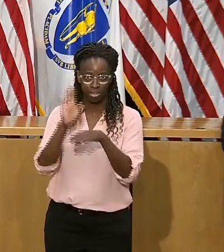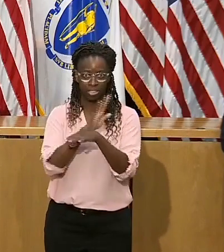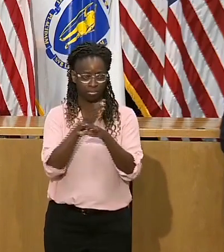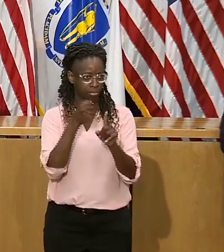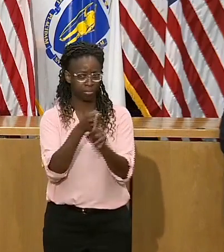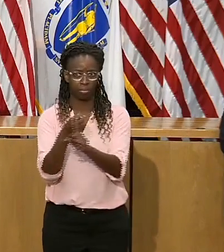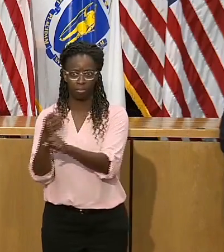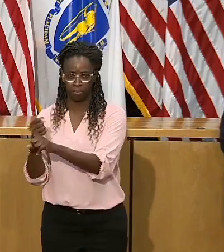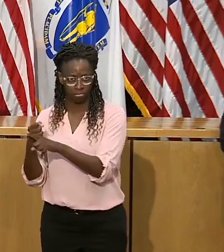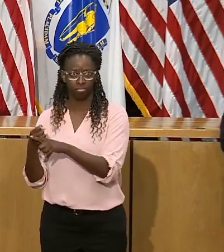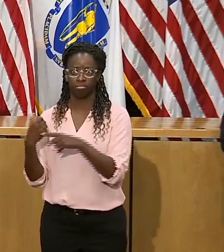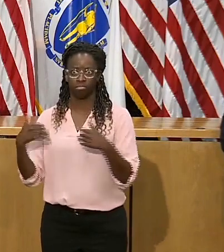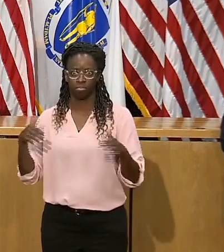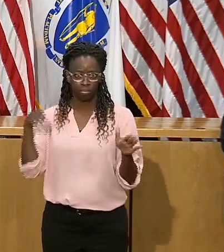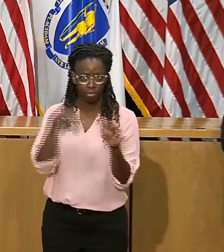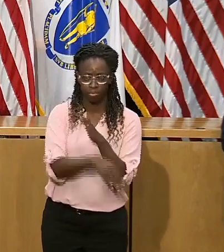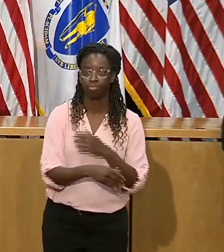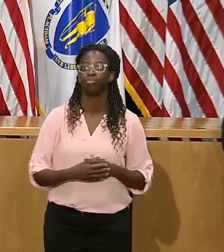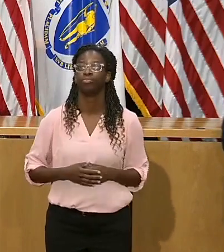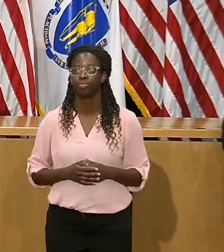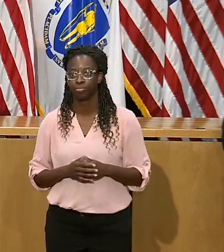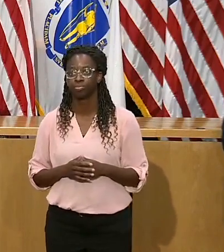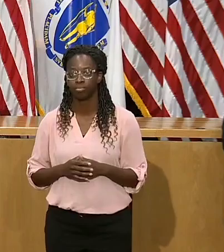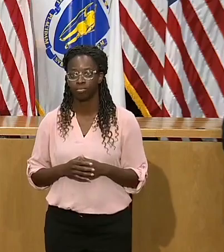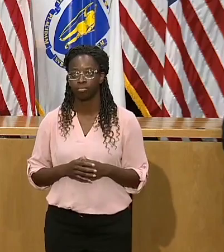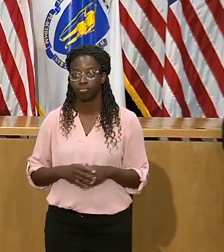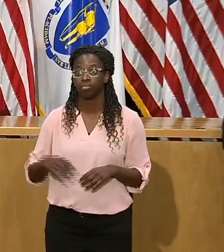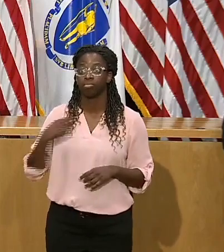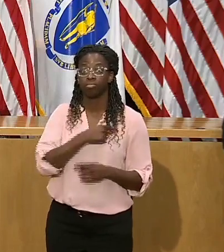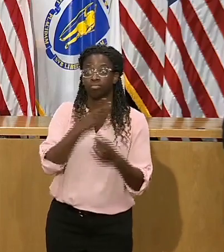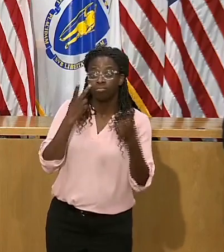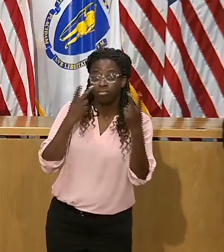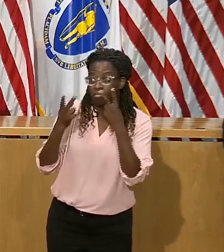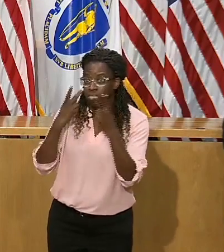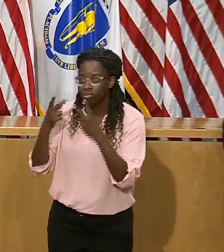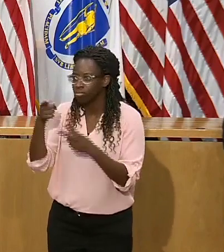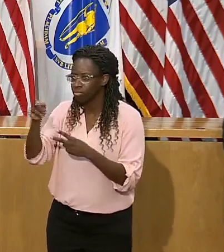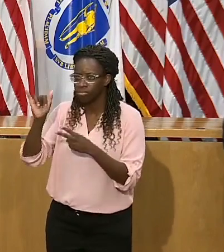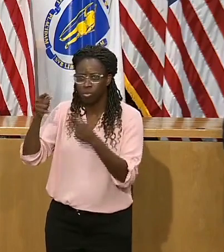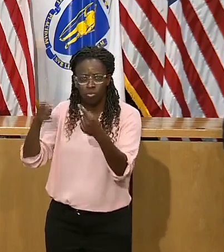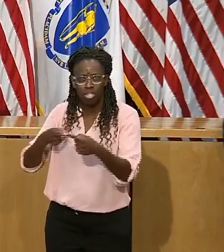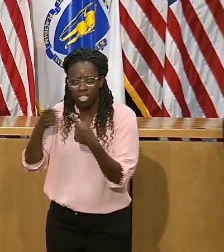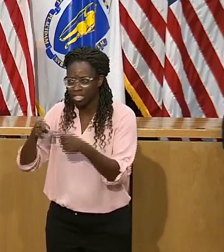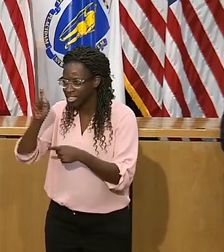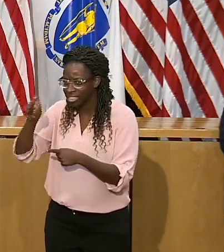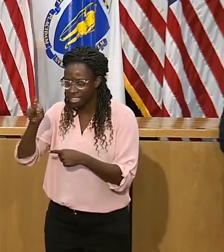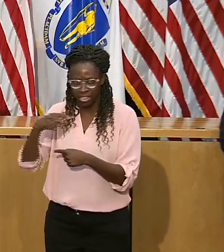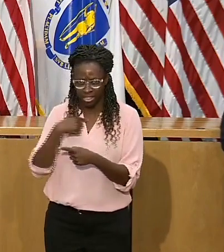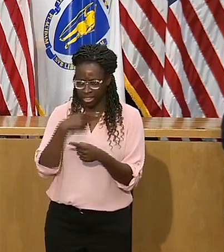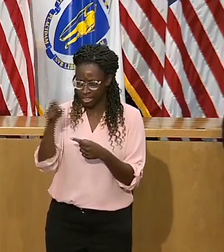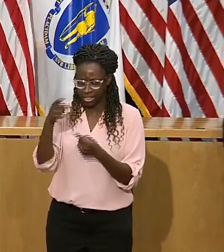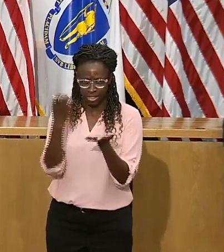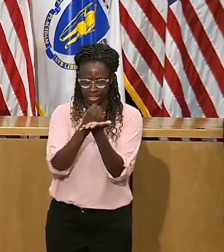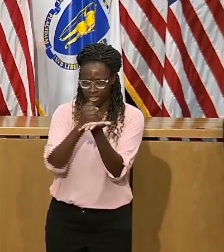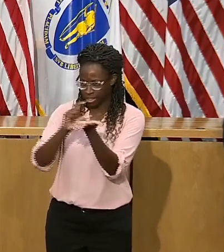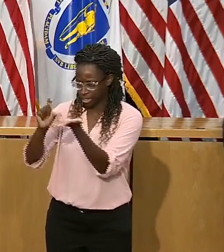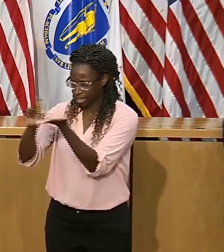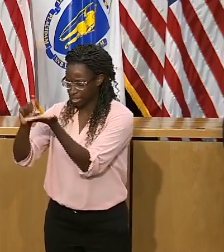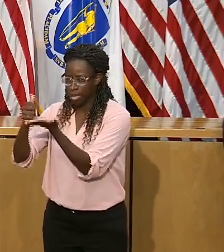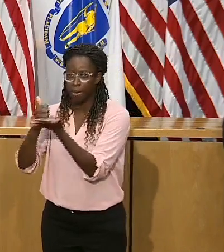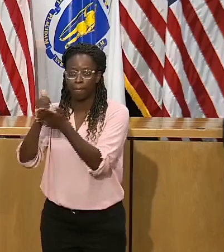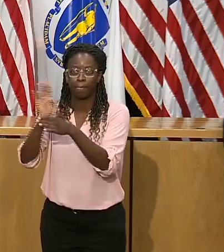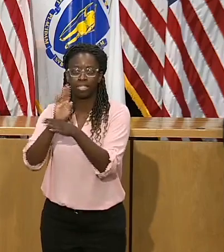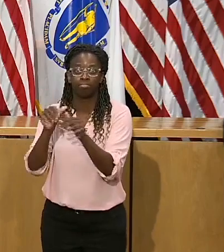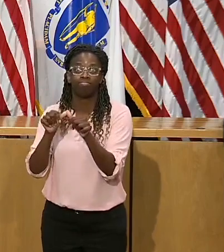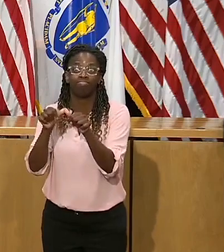positioned to take advantage of these opportunities, we're investing significant resources in skill programs like the Career Technical Initiative